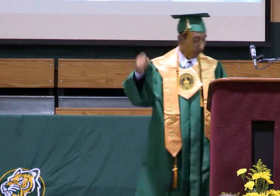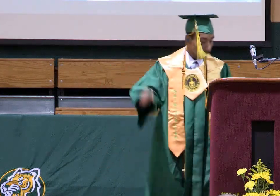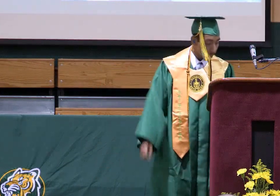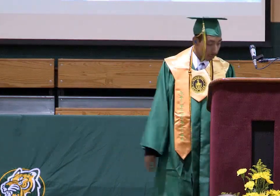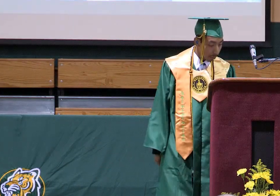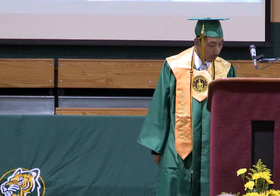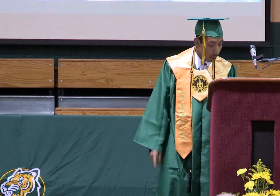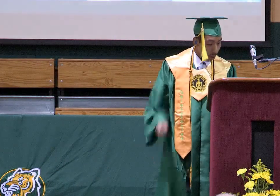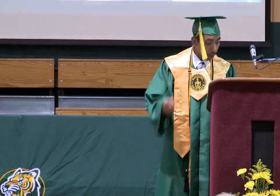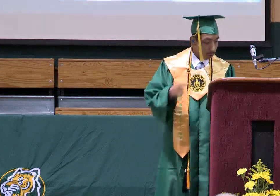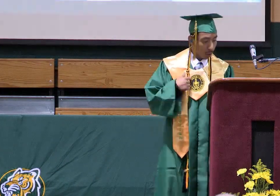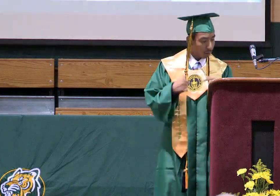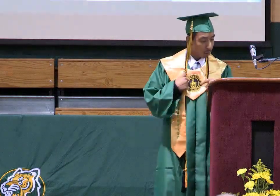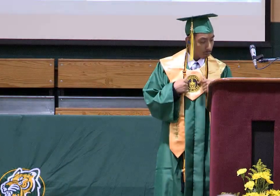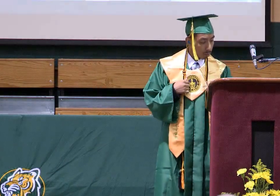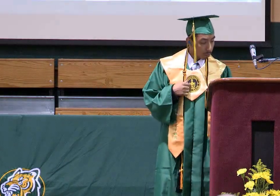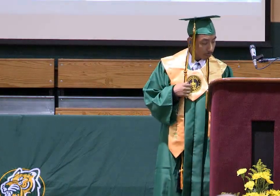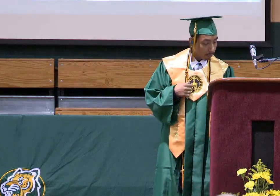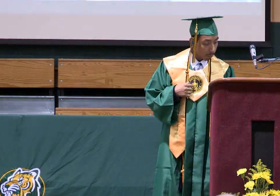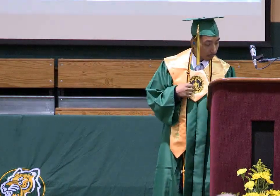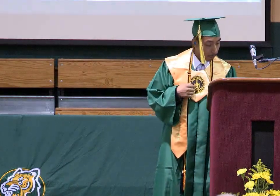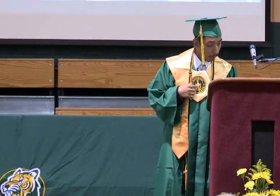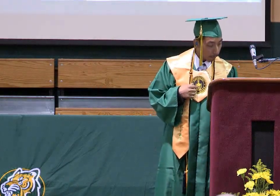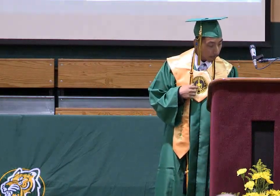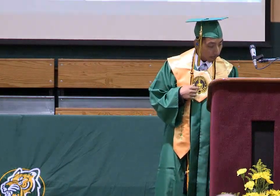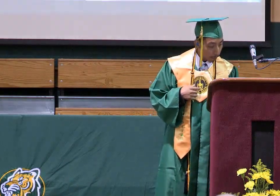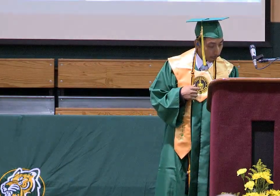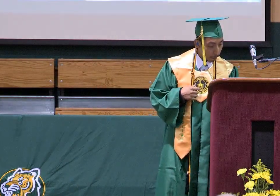for the coming years, as well as those graduating today.